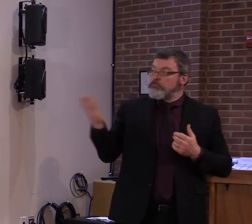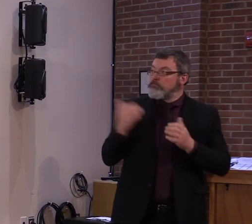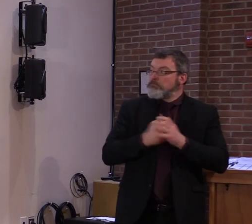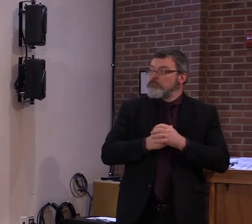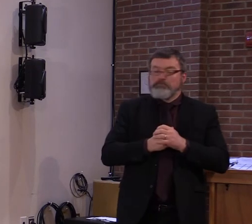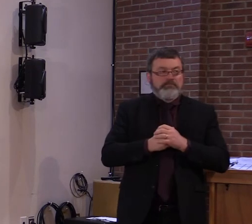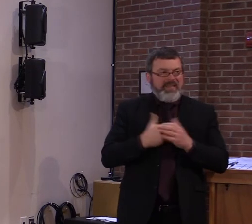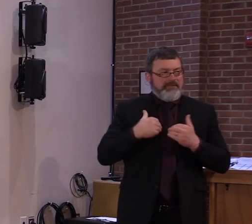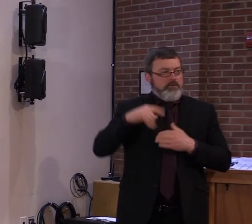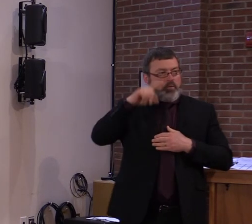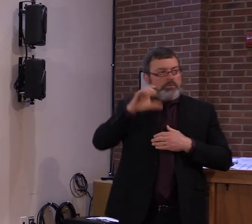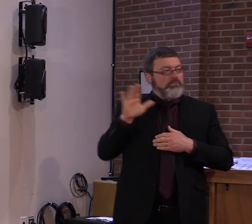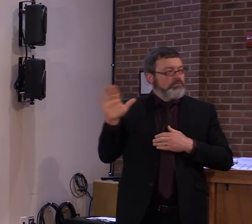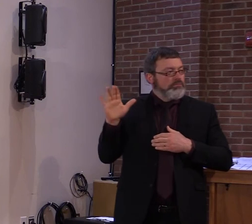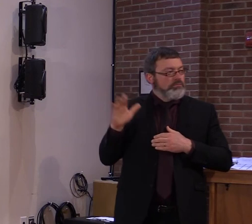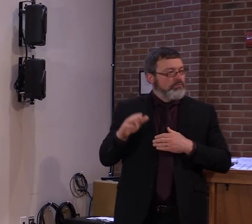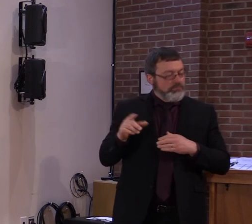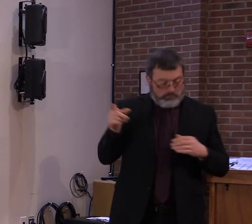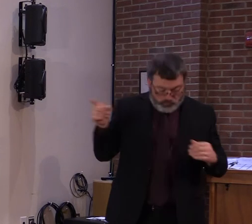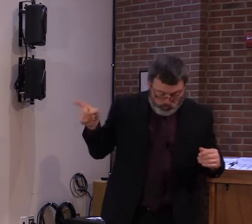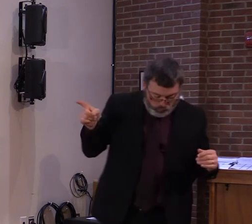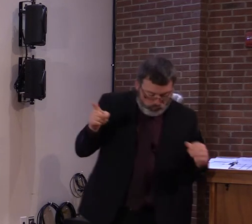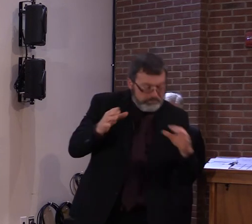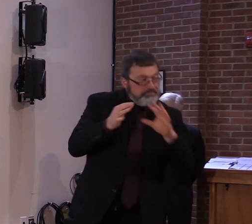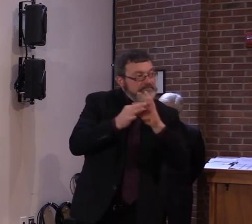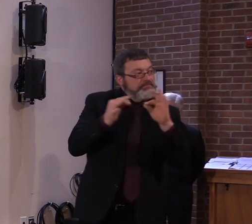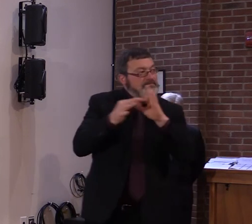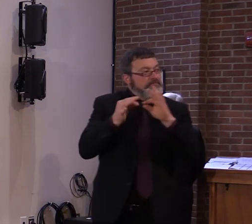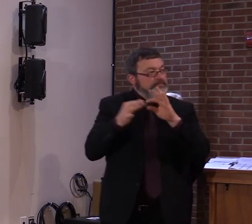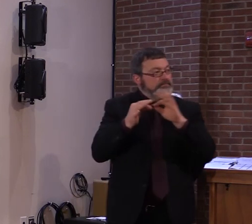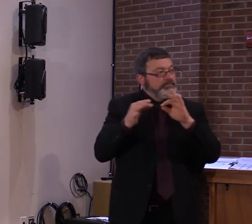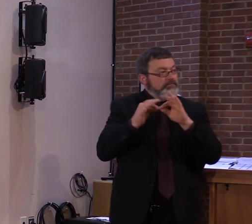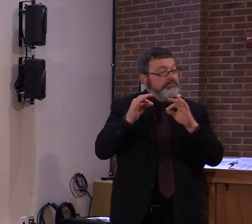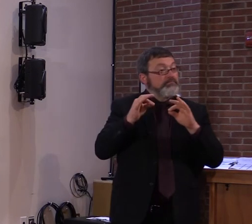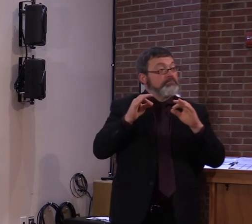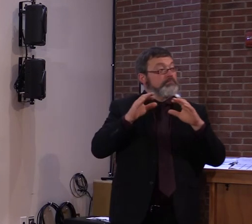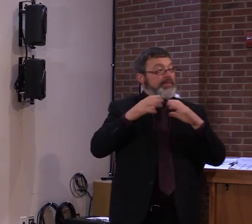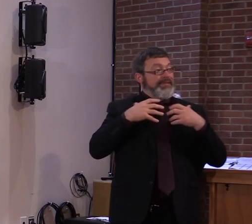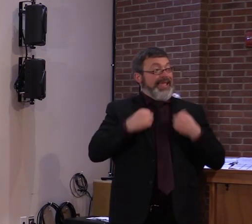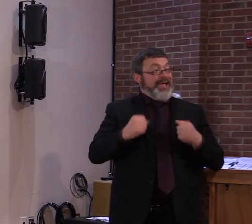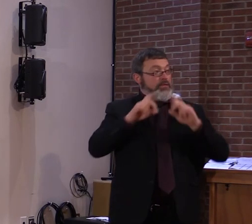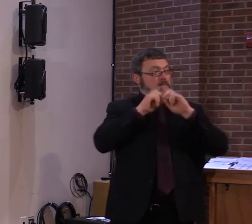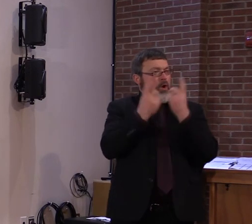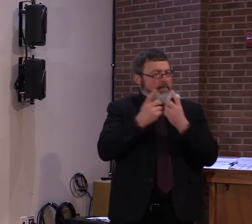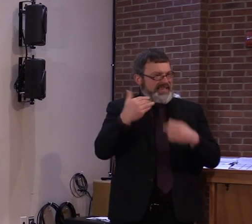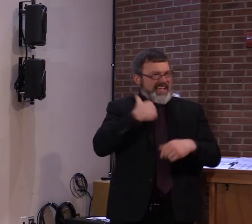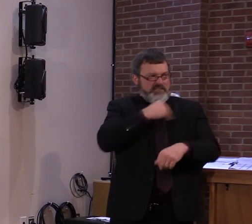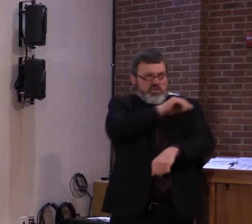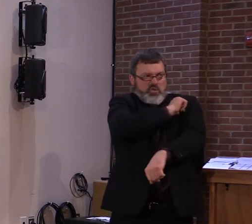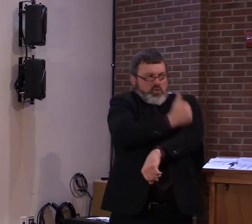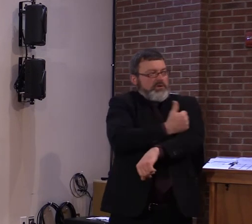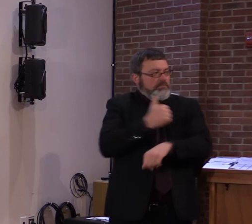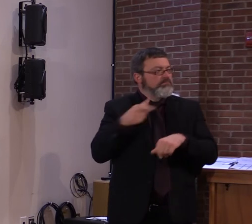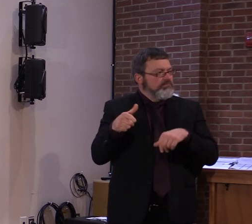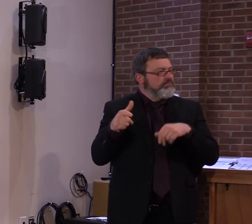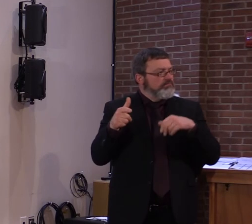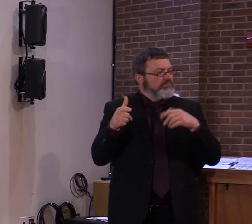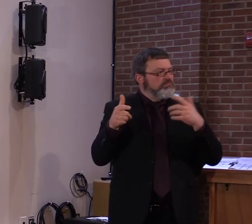does have enforcement power. If somebody breaks isolation, I wanted to know what that power is.